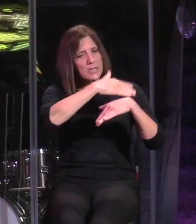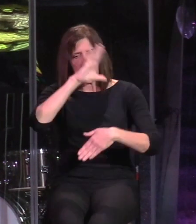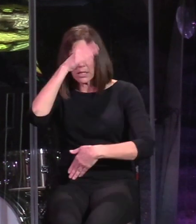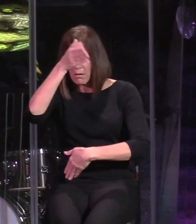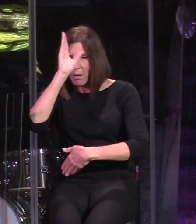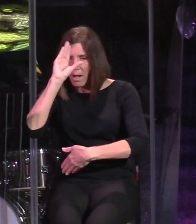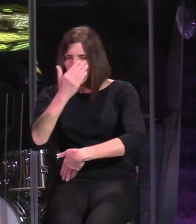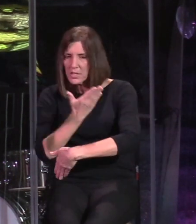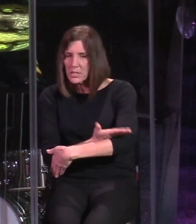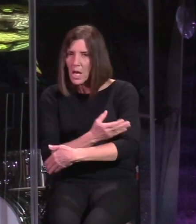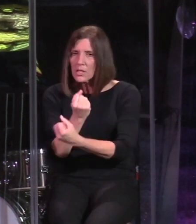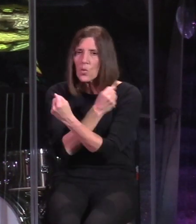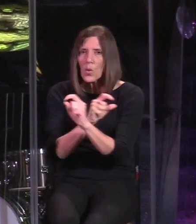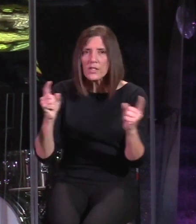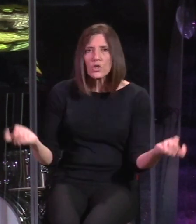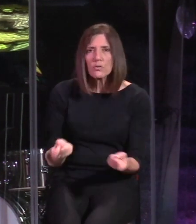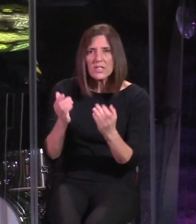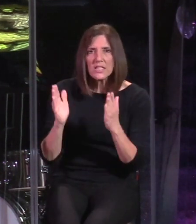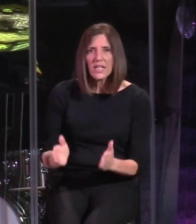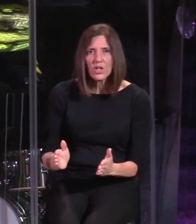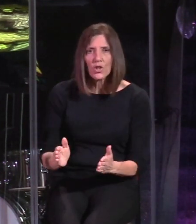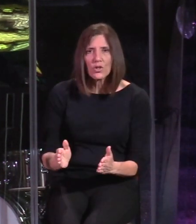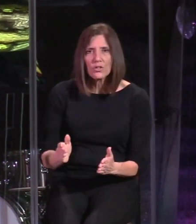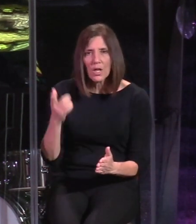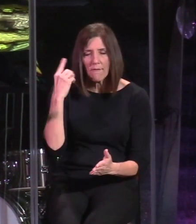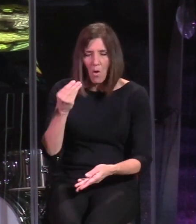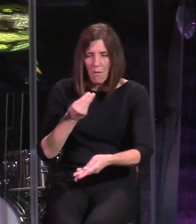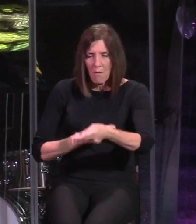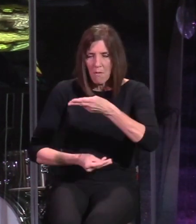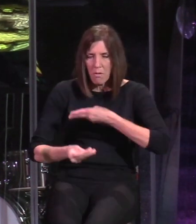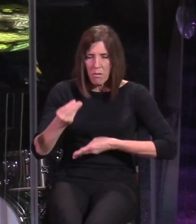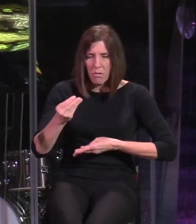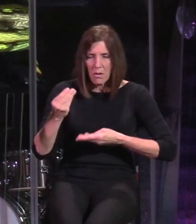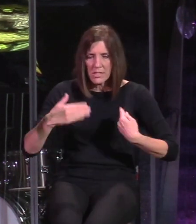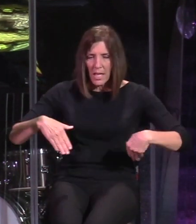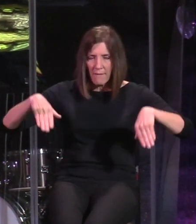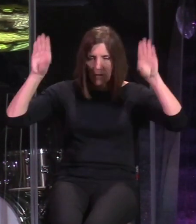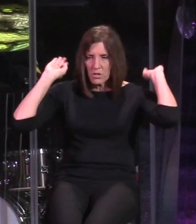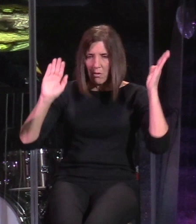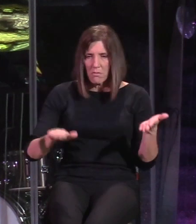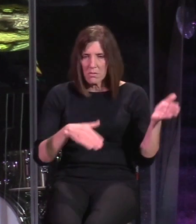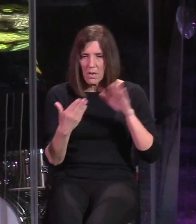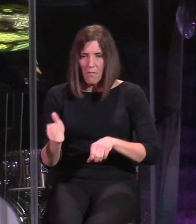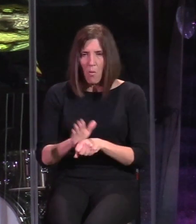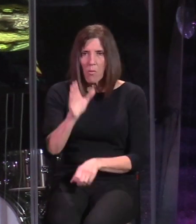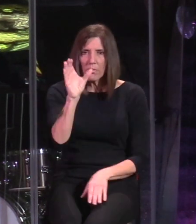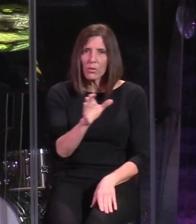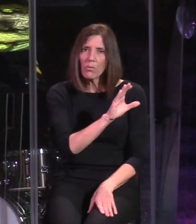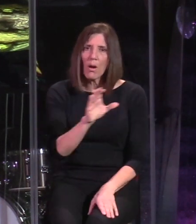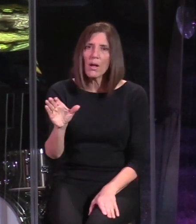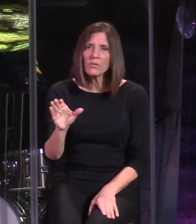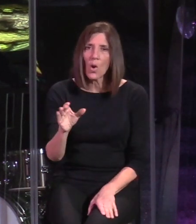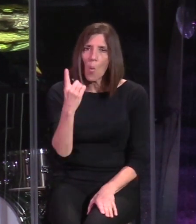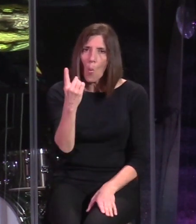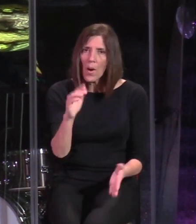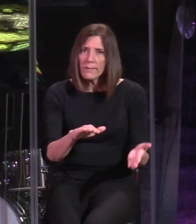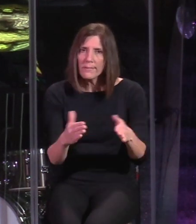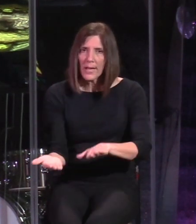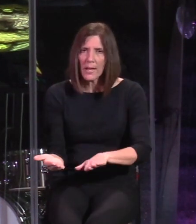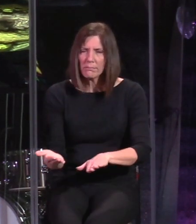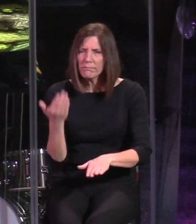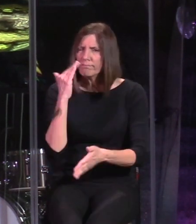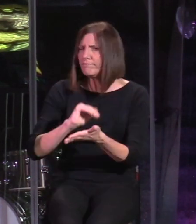redeem sinners through his substitutionary sacrificial death on the cross. One death for